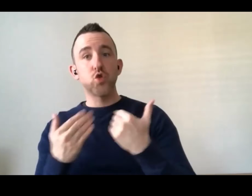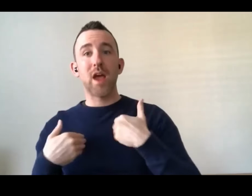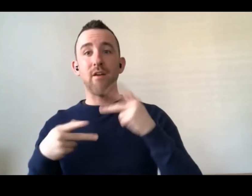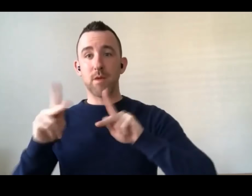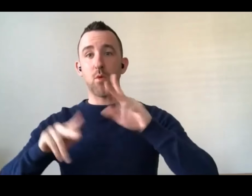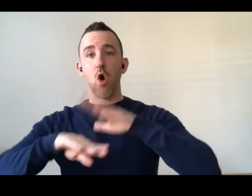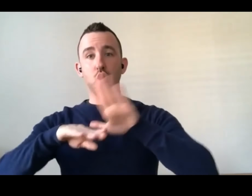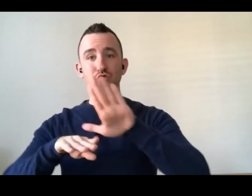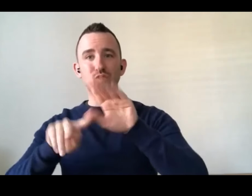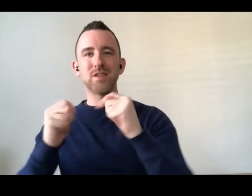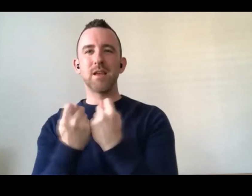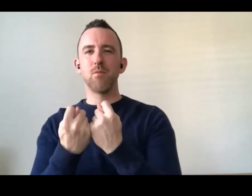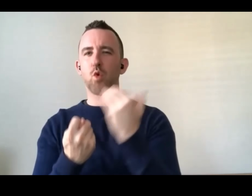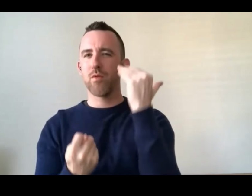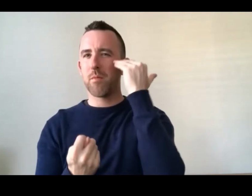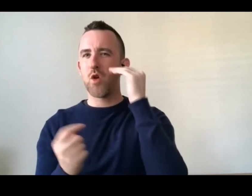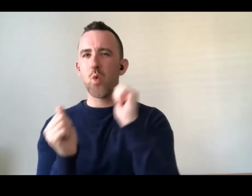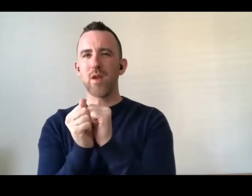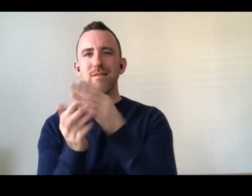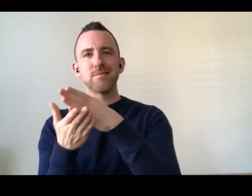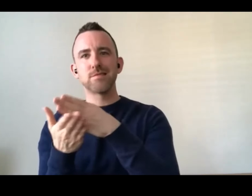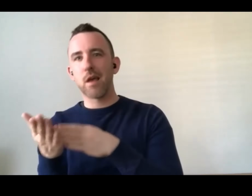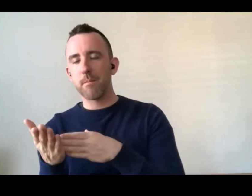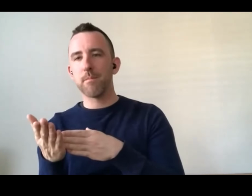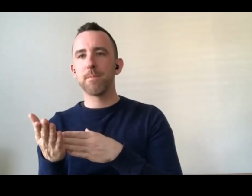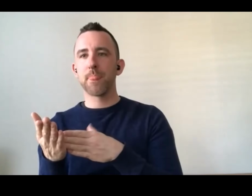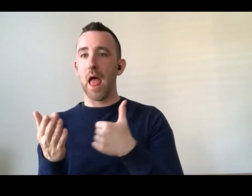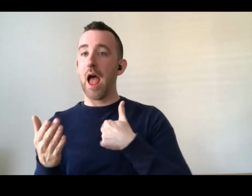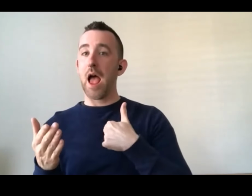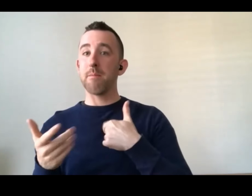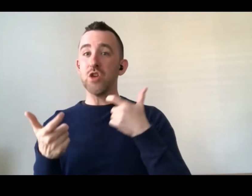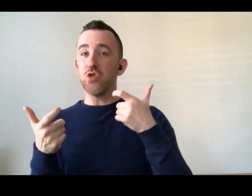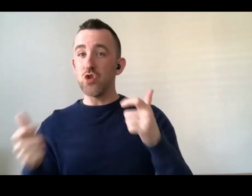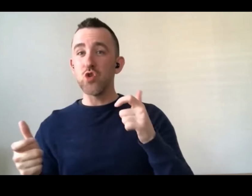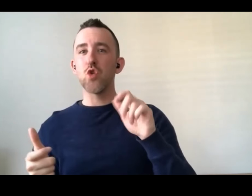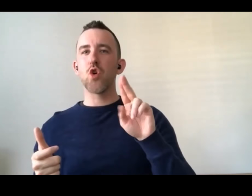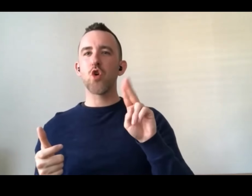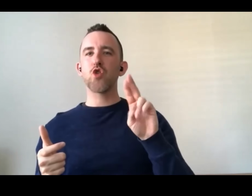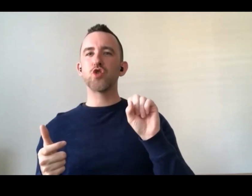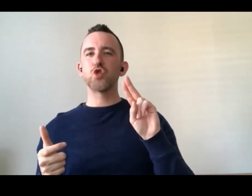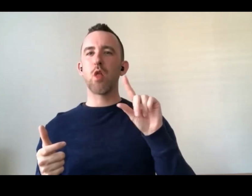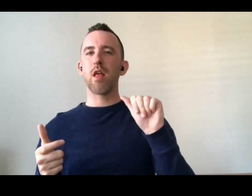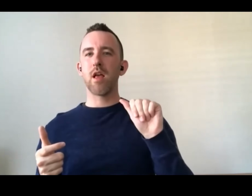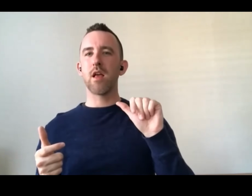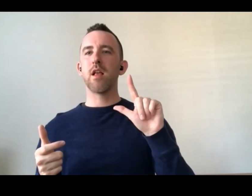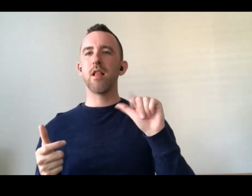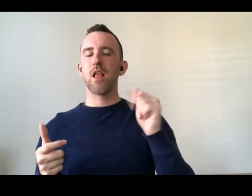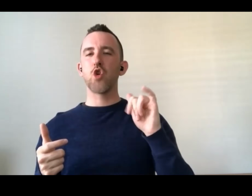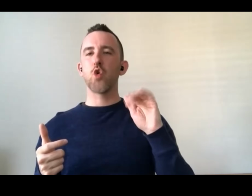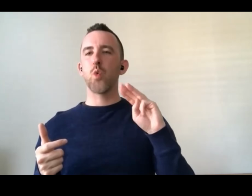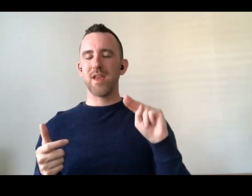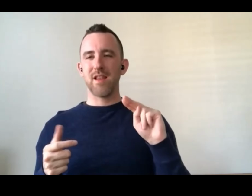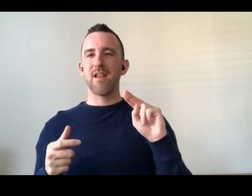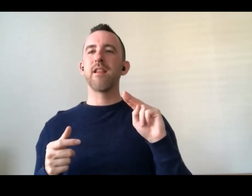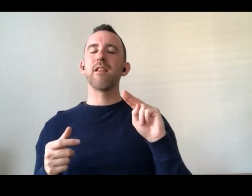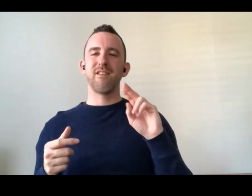your team who are familiar with some aspect. I'm a big Ursula Le Guin fan. I loved Wizard of Earthsea. I grew